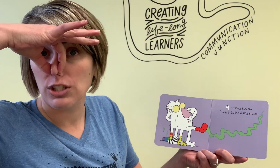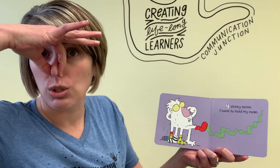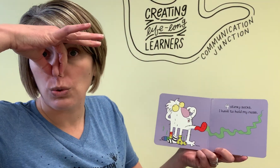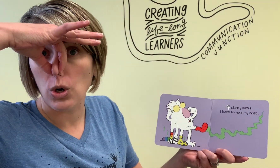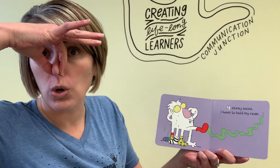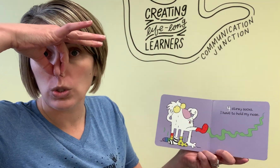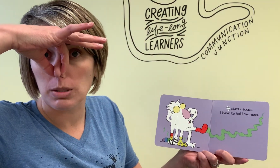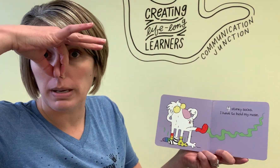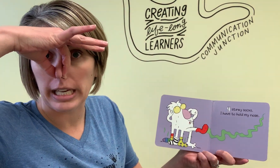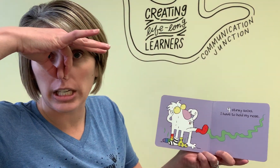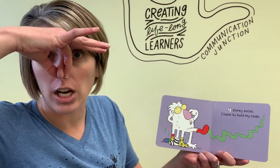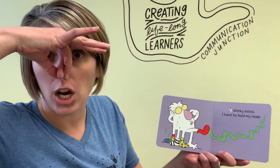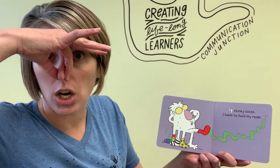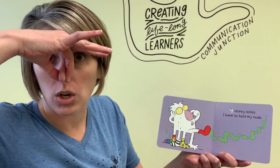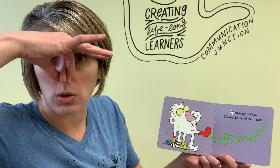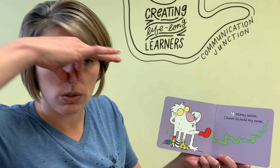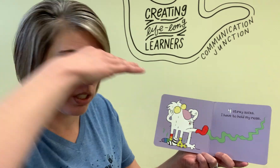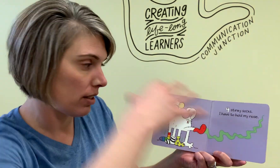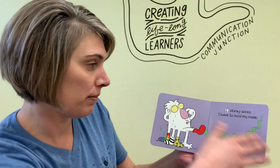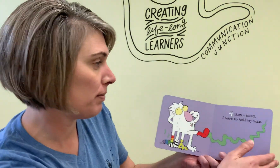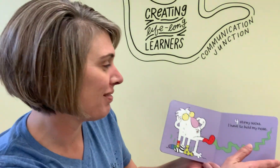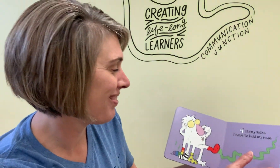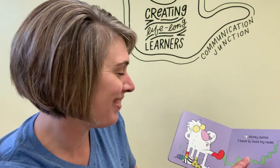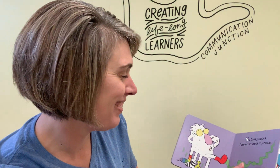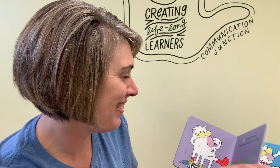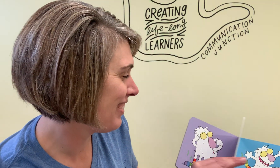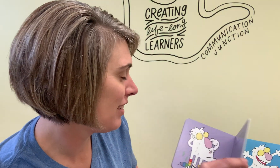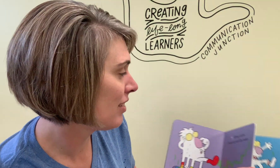to hold my nose.